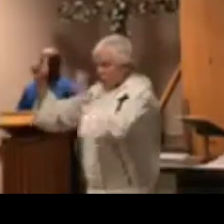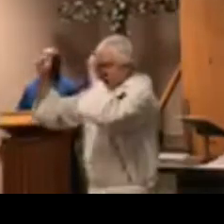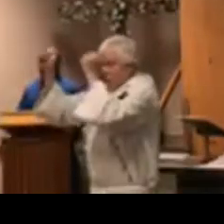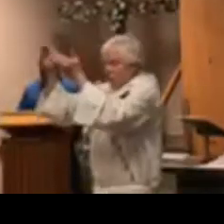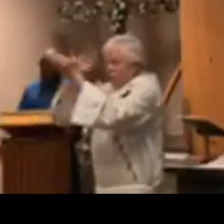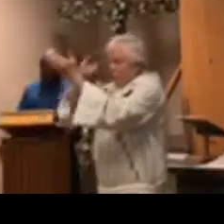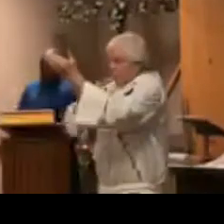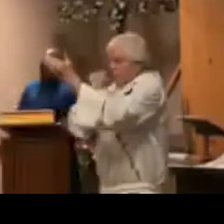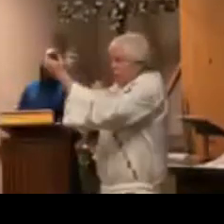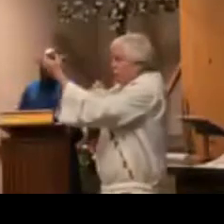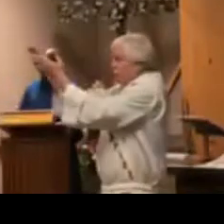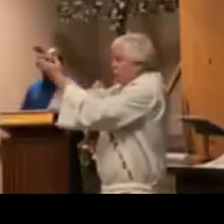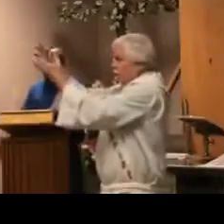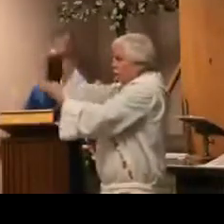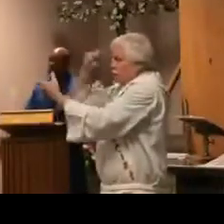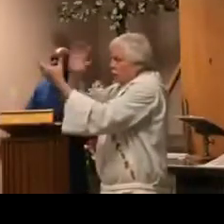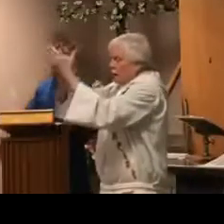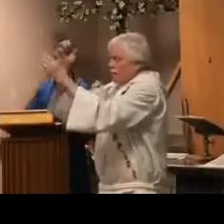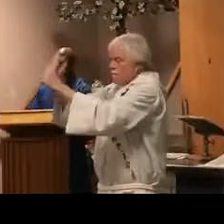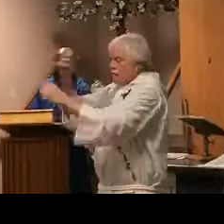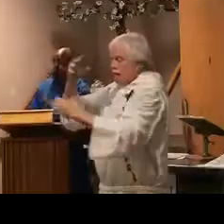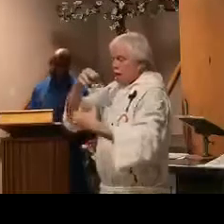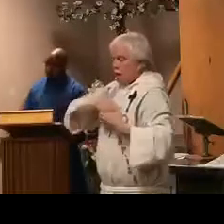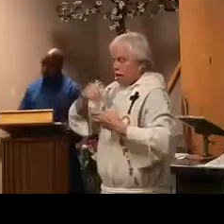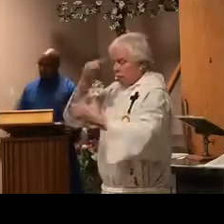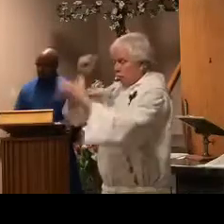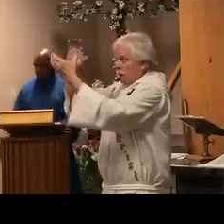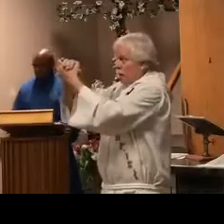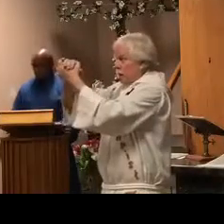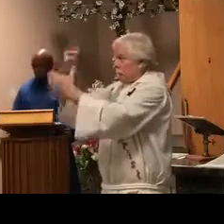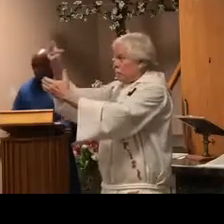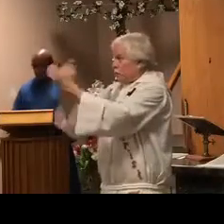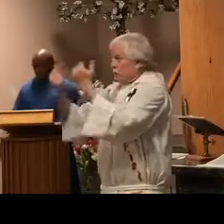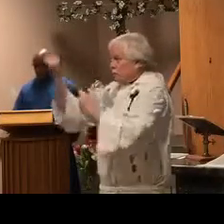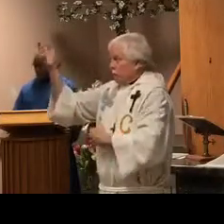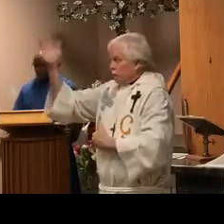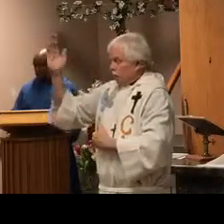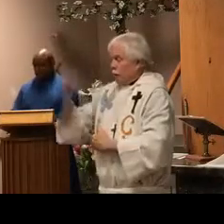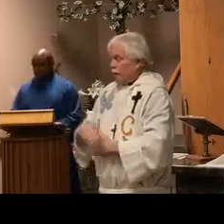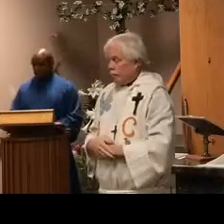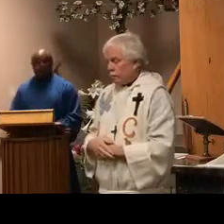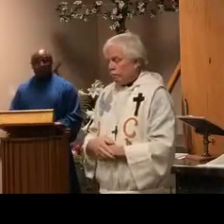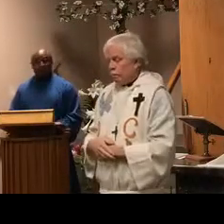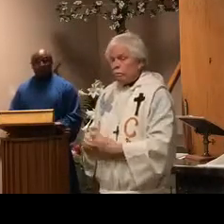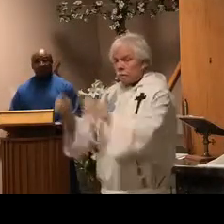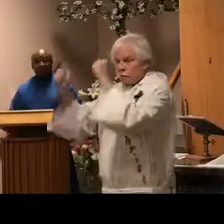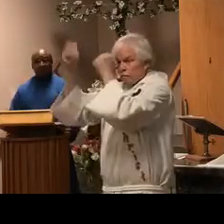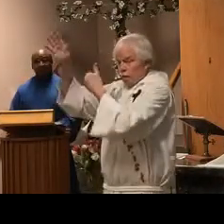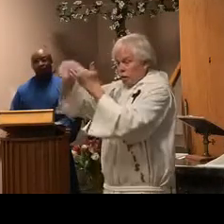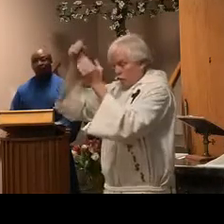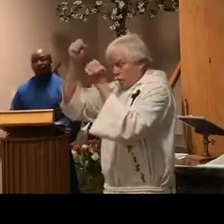I believe in the triune God, Father, Son, Holy Spirit. I believe in the Father